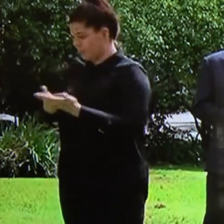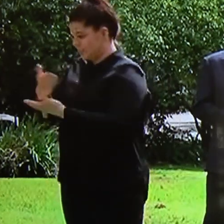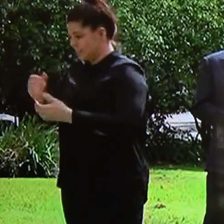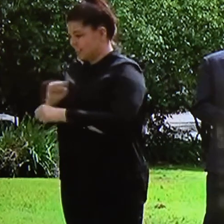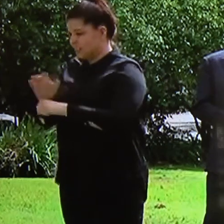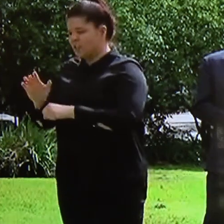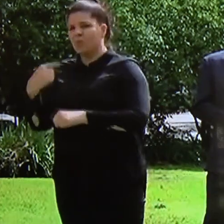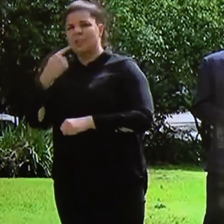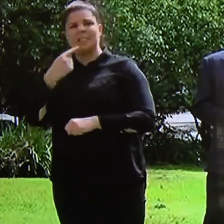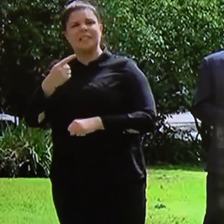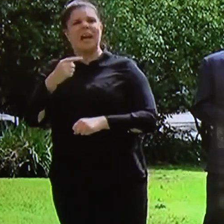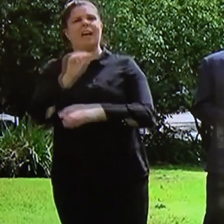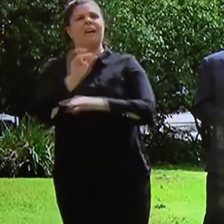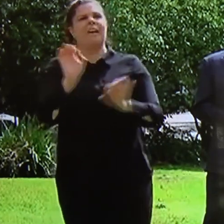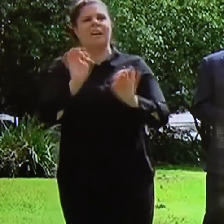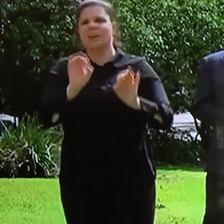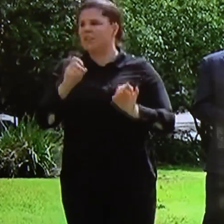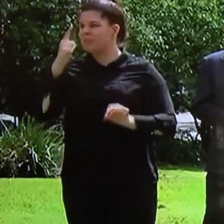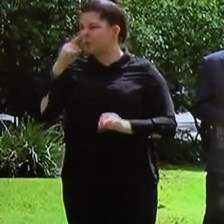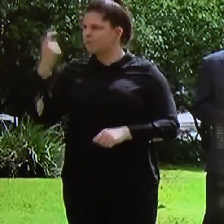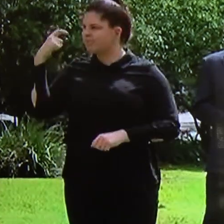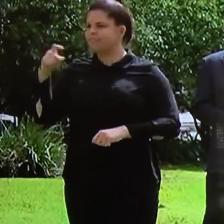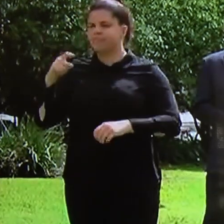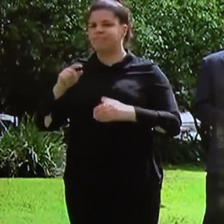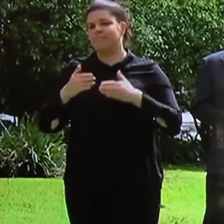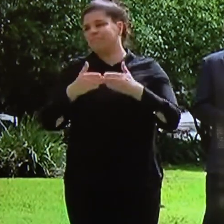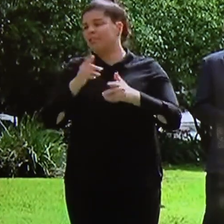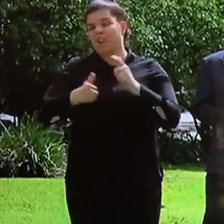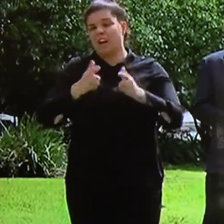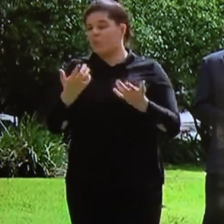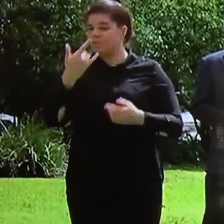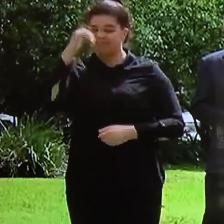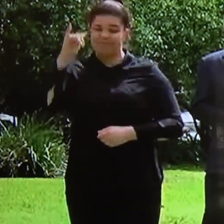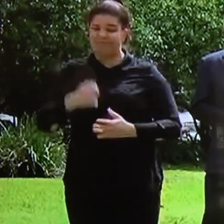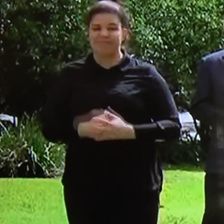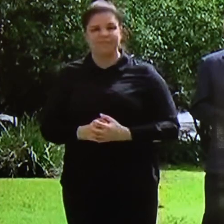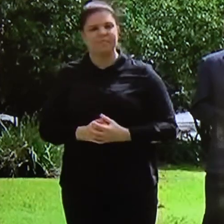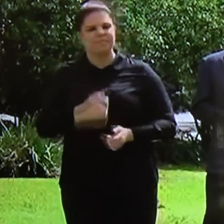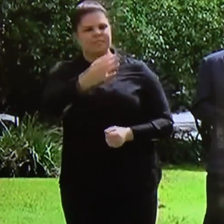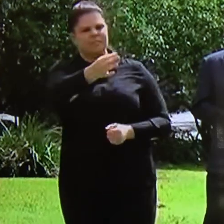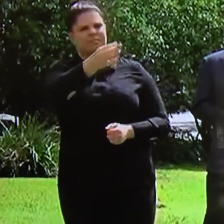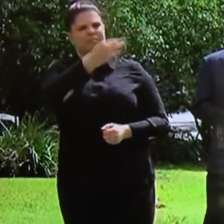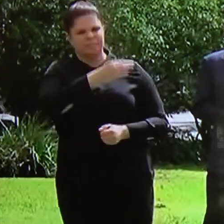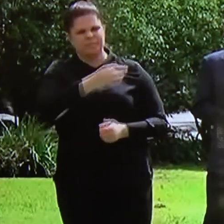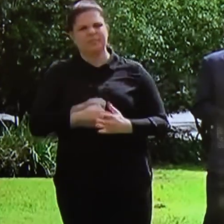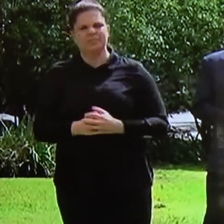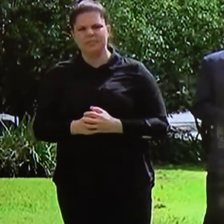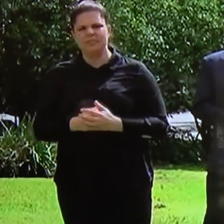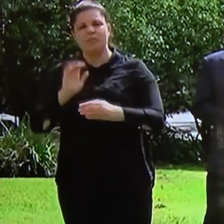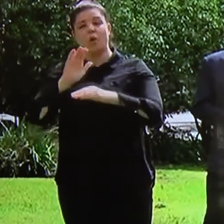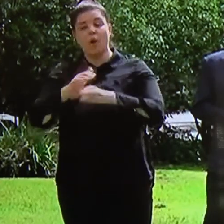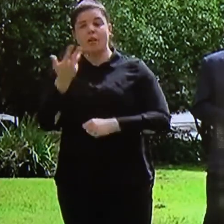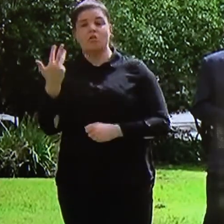actually still were going out cruising at that particular point. Yeah, sorry, Ash. What are you going to say? Lisa? There were more than